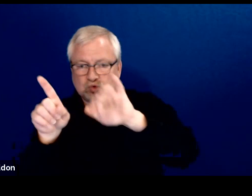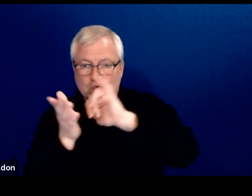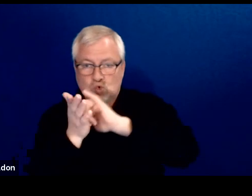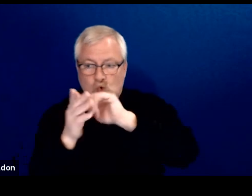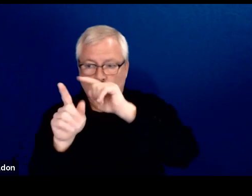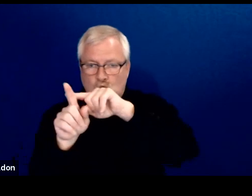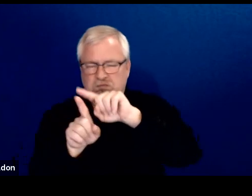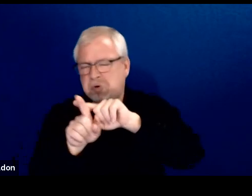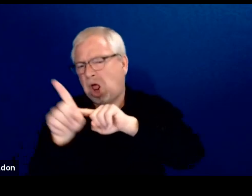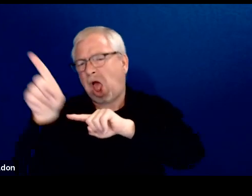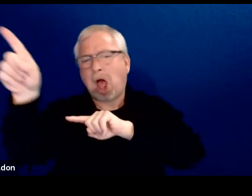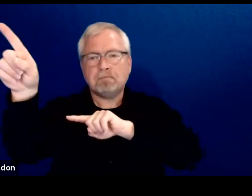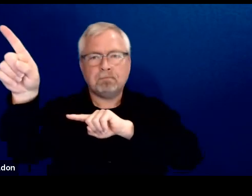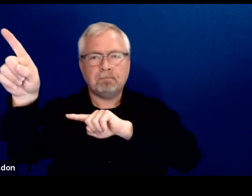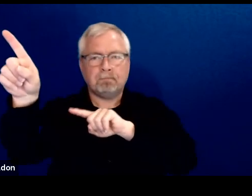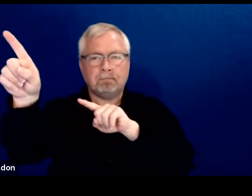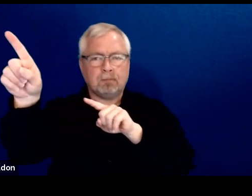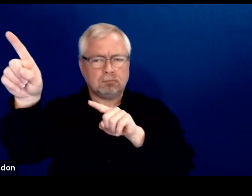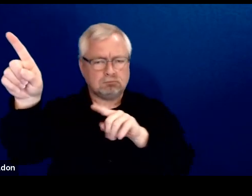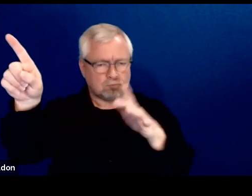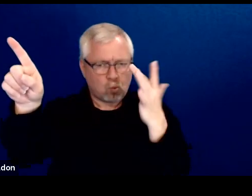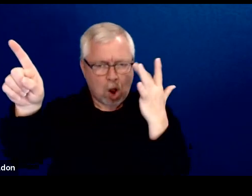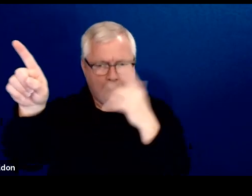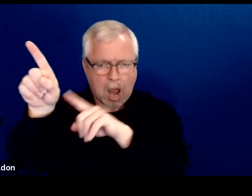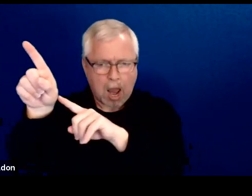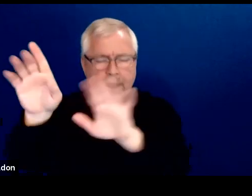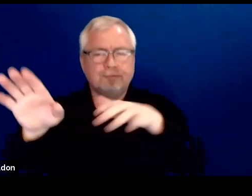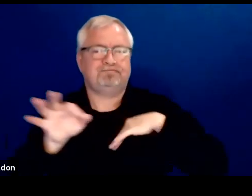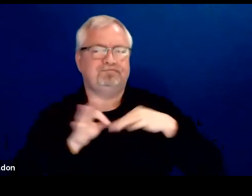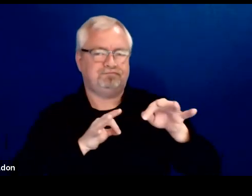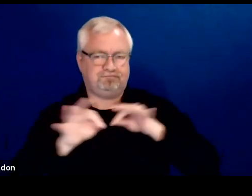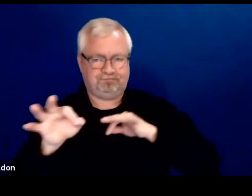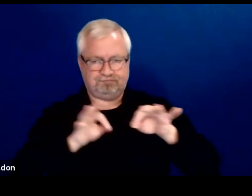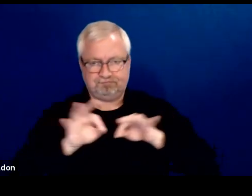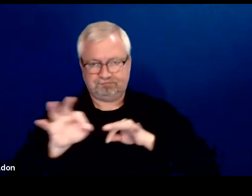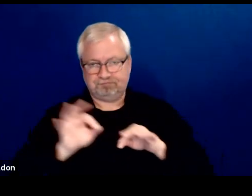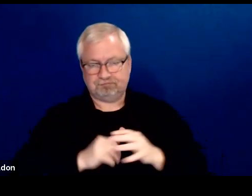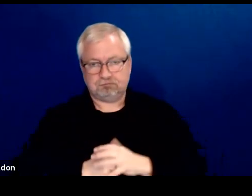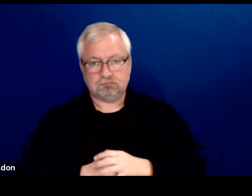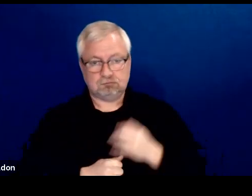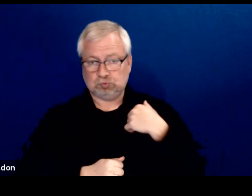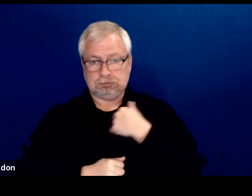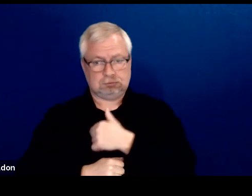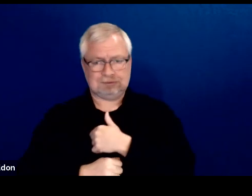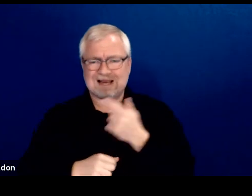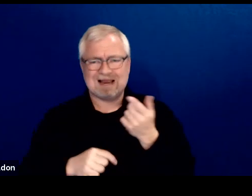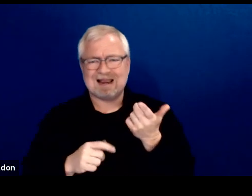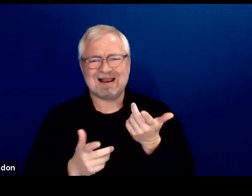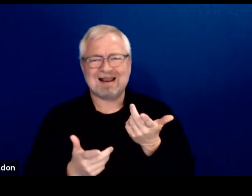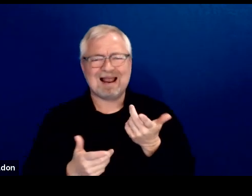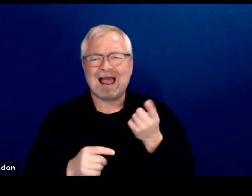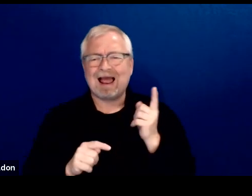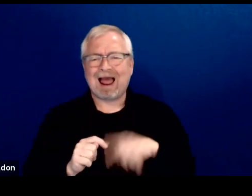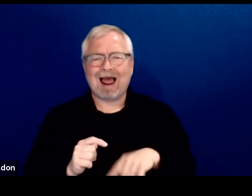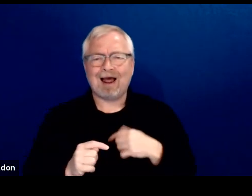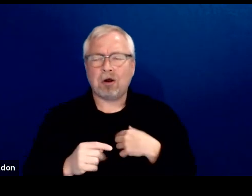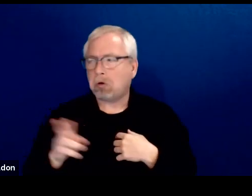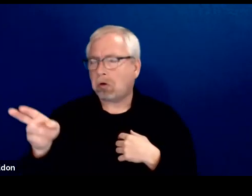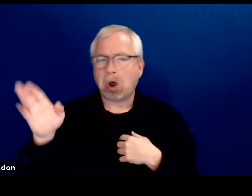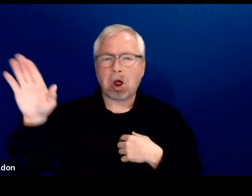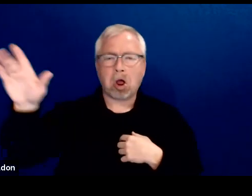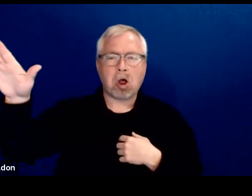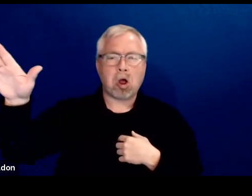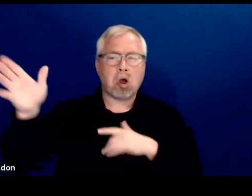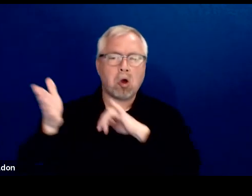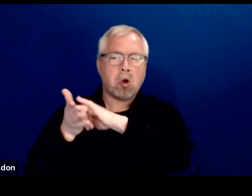I want to point this out and bring this slide up is we cannot rest easy. This thing can explode overnight if